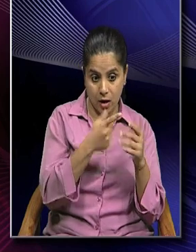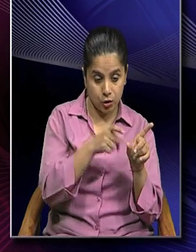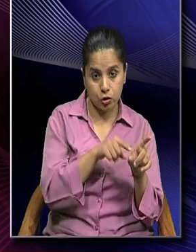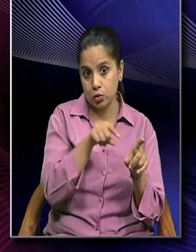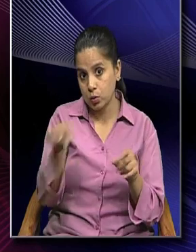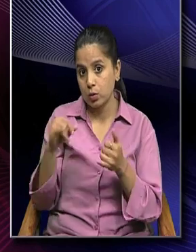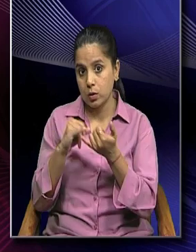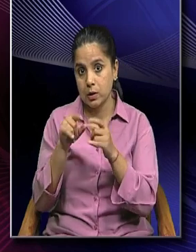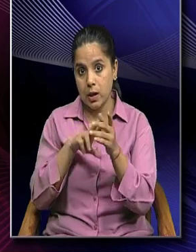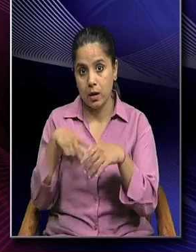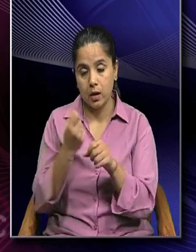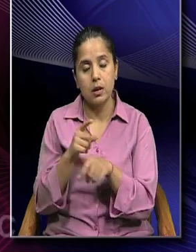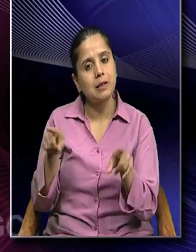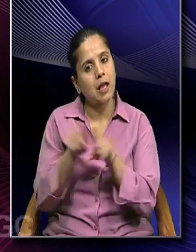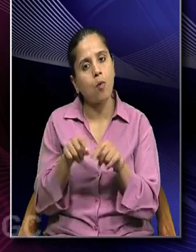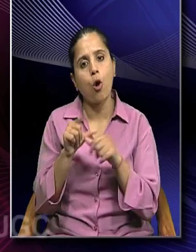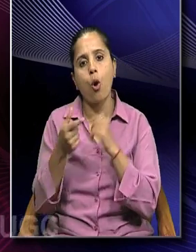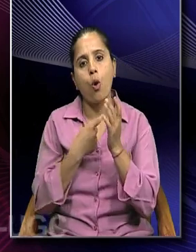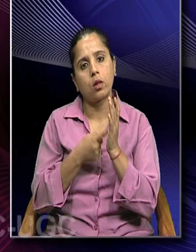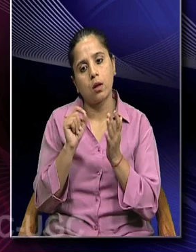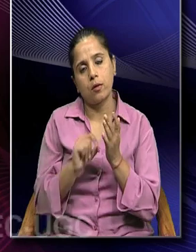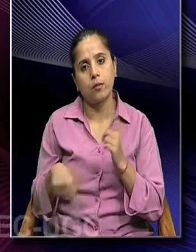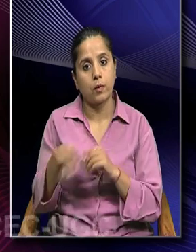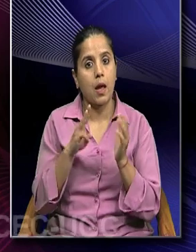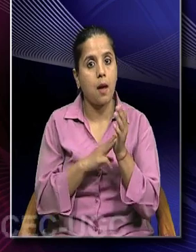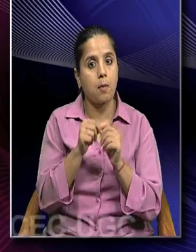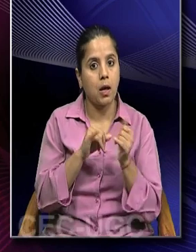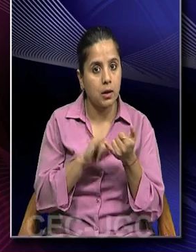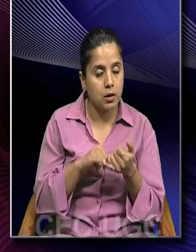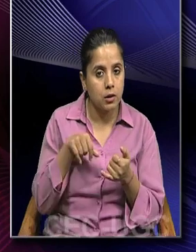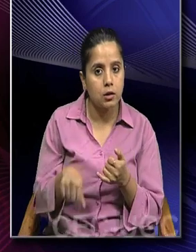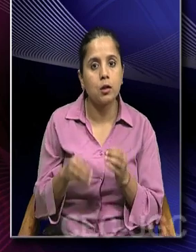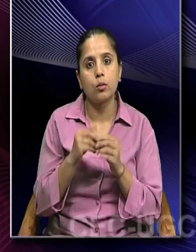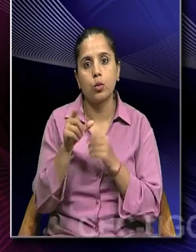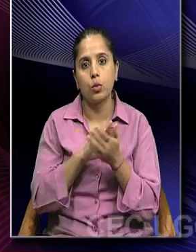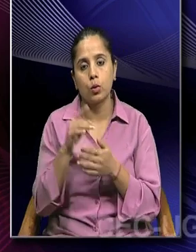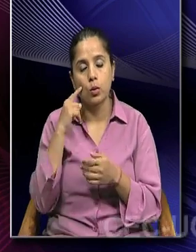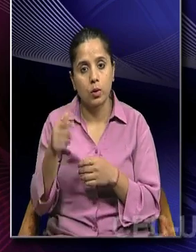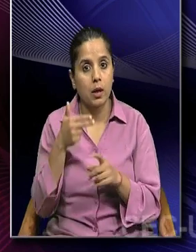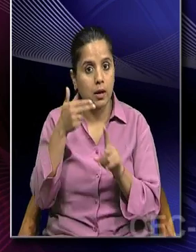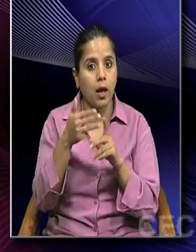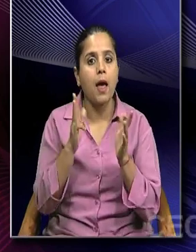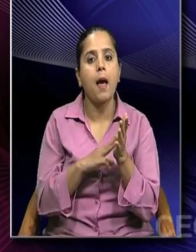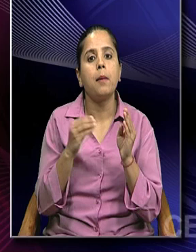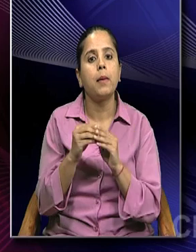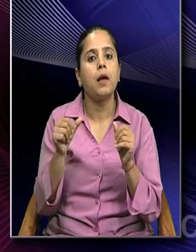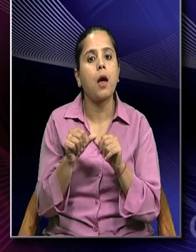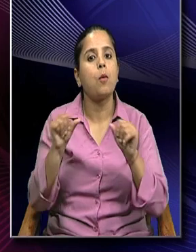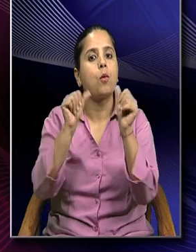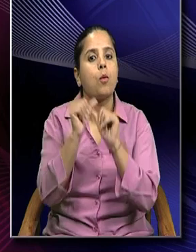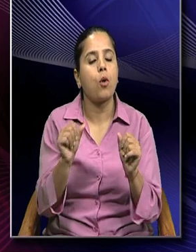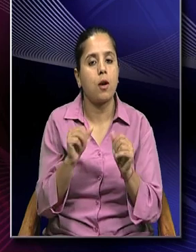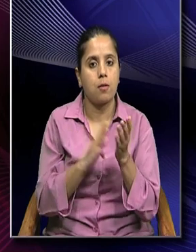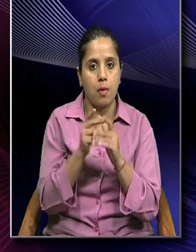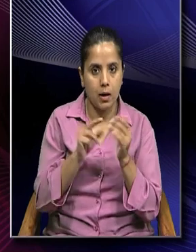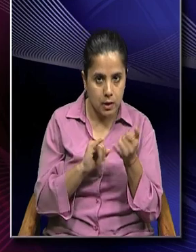is also given by the same author. The Manas, Buddhi and Ahankar model, which is known as the MBA model, Manas,